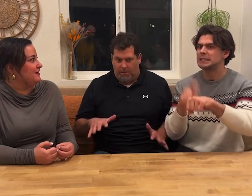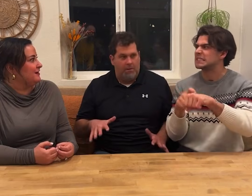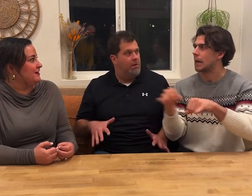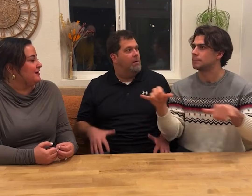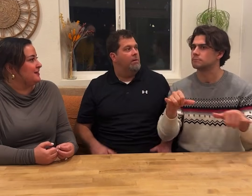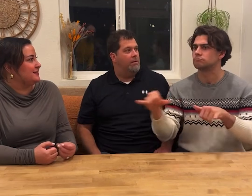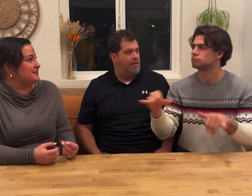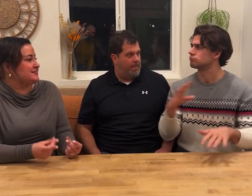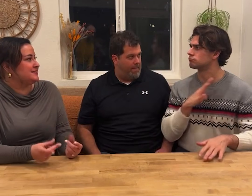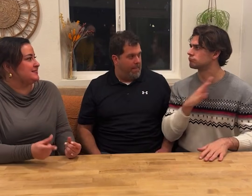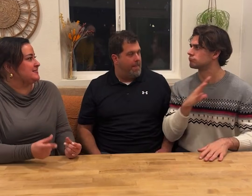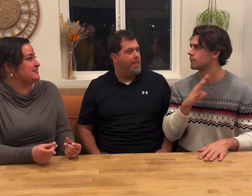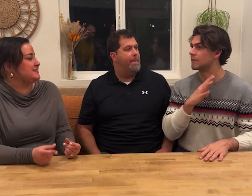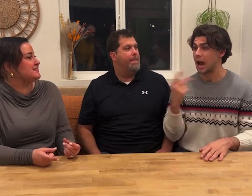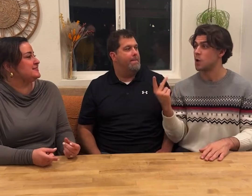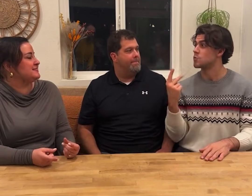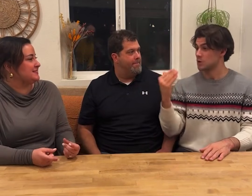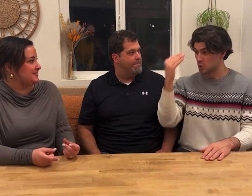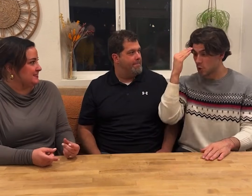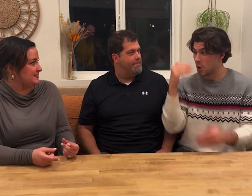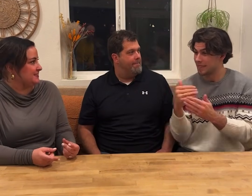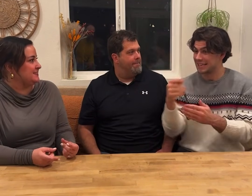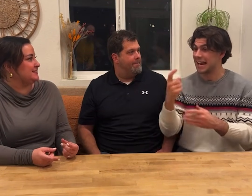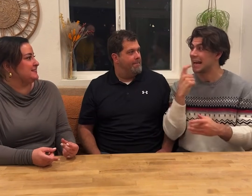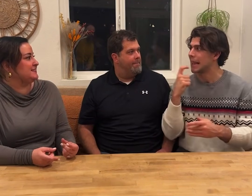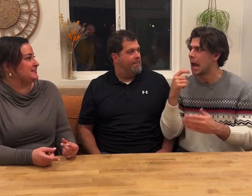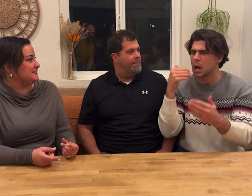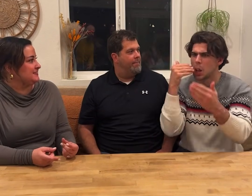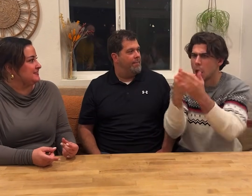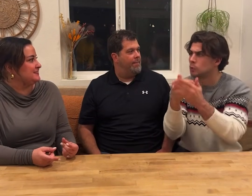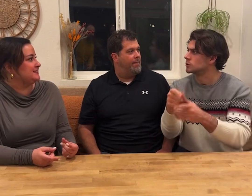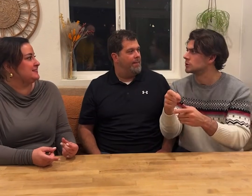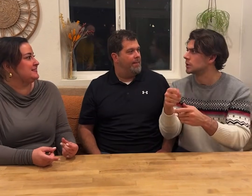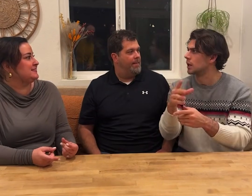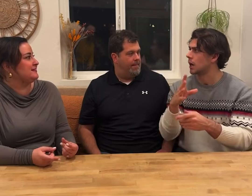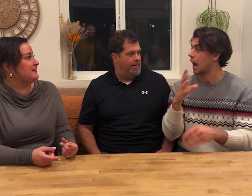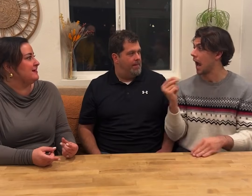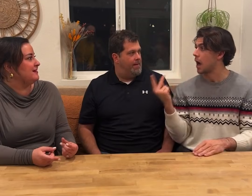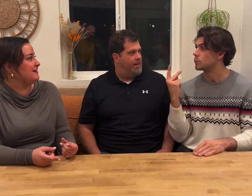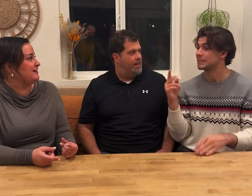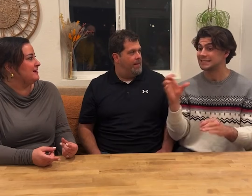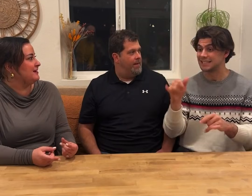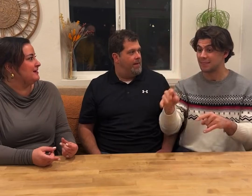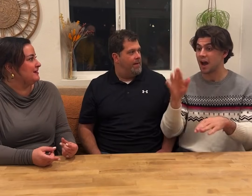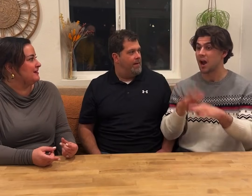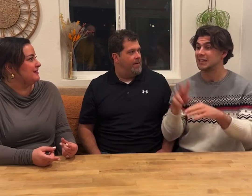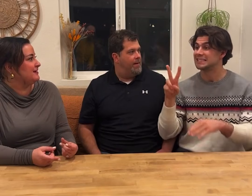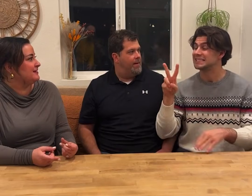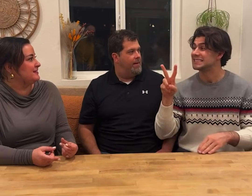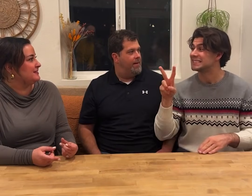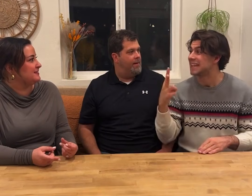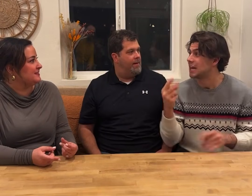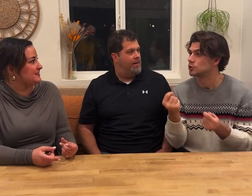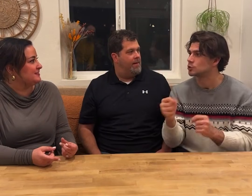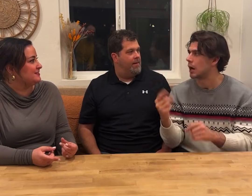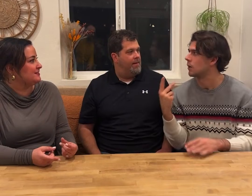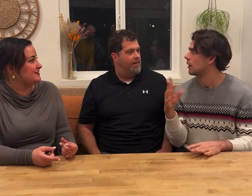saw the other teams, we're like, oh my gosh, okay, so we're in comparable time. Knowing that the glass blowing was next,